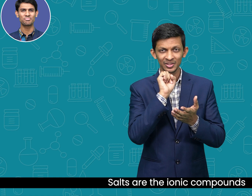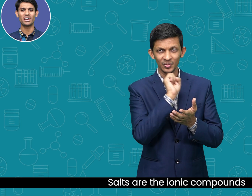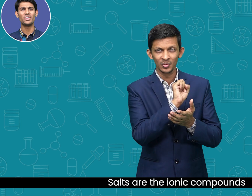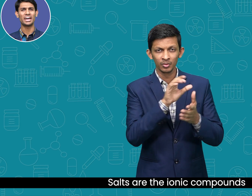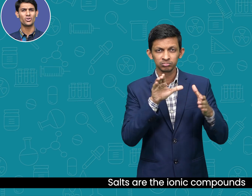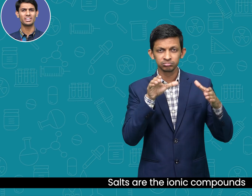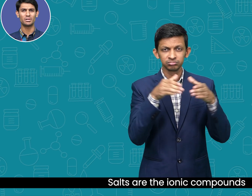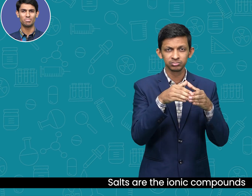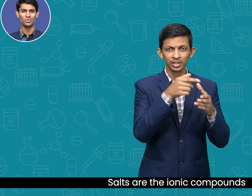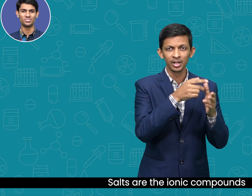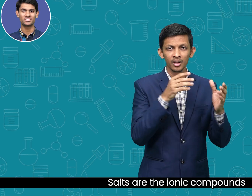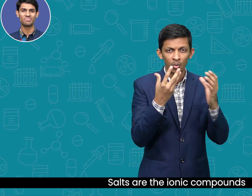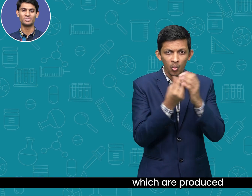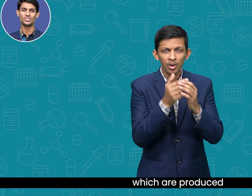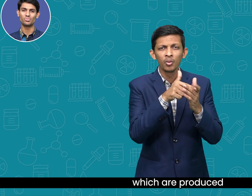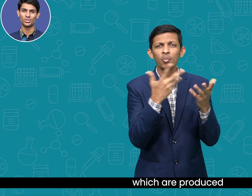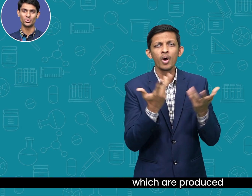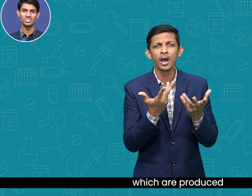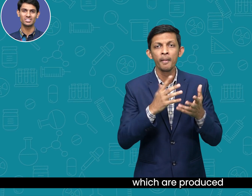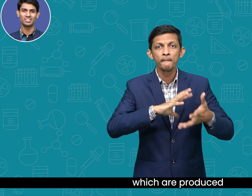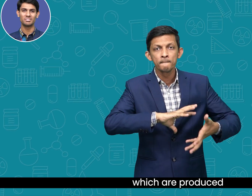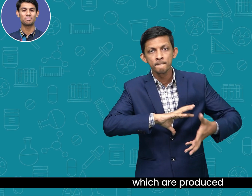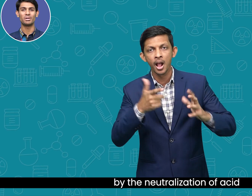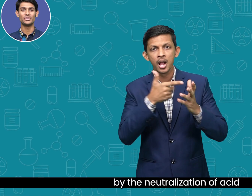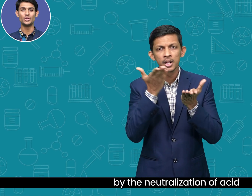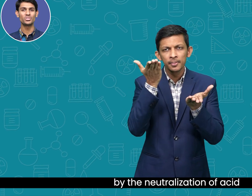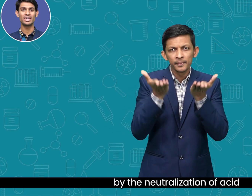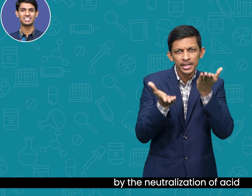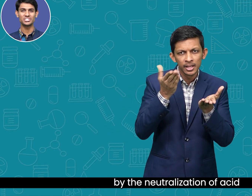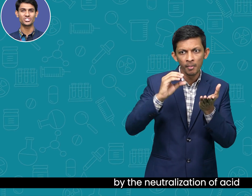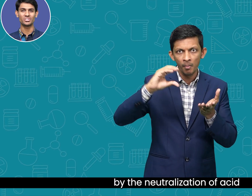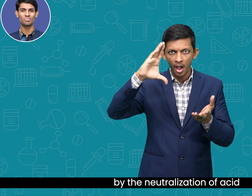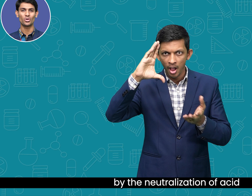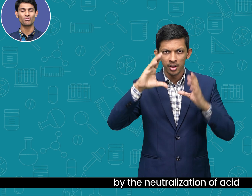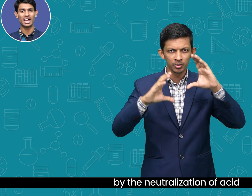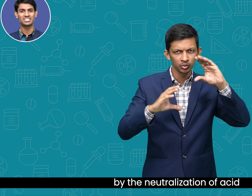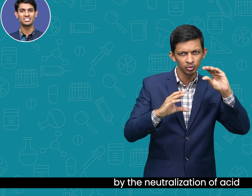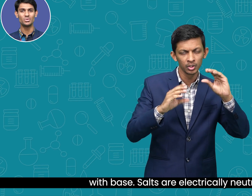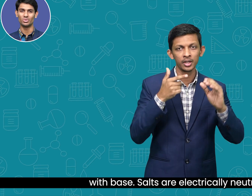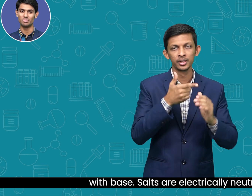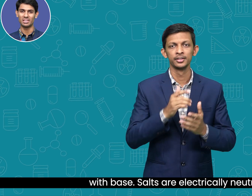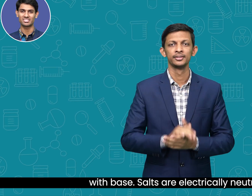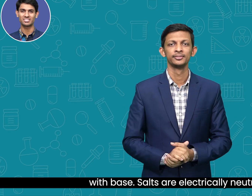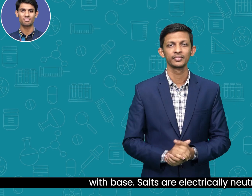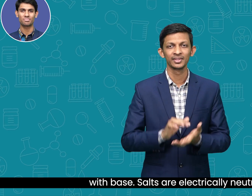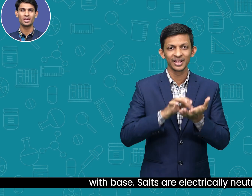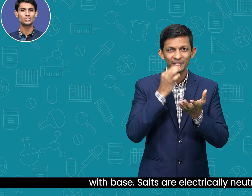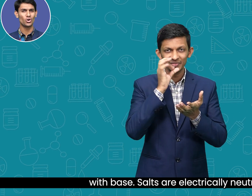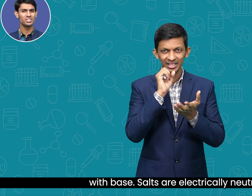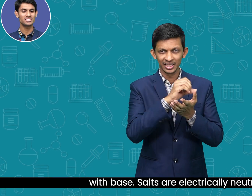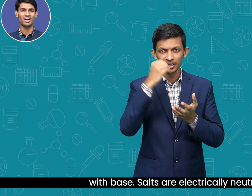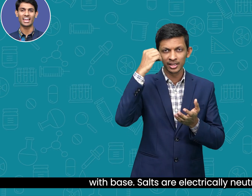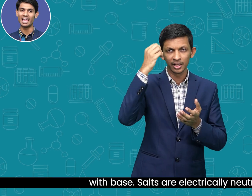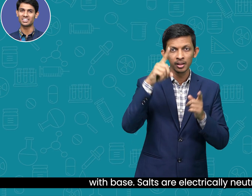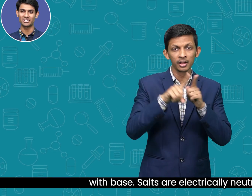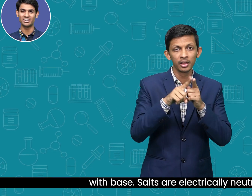Salts are the ionic compounds which are produced by the neutralization of acid with base.